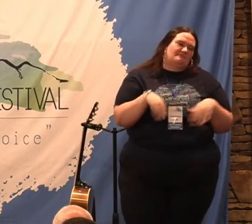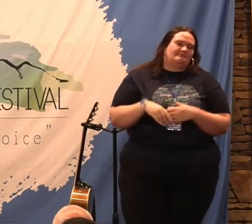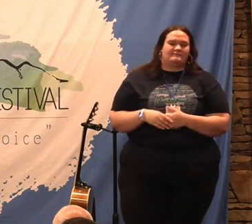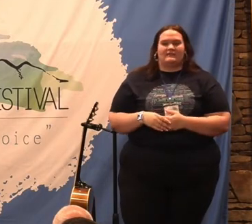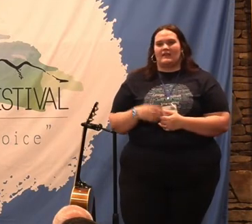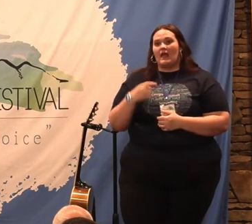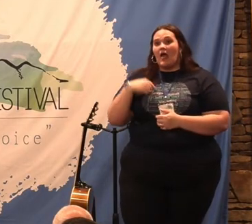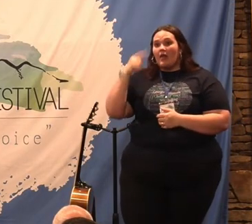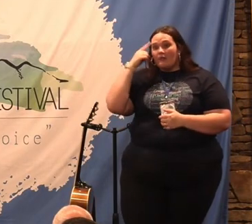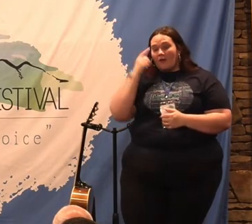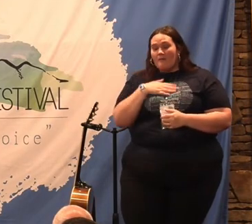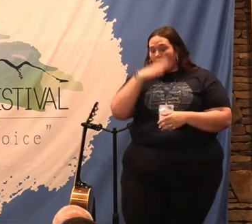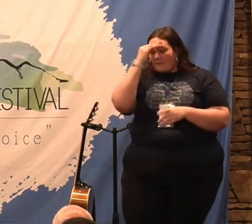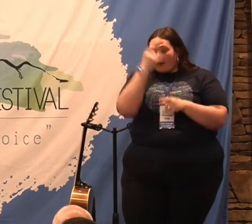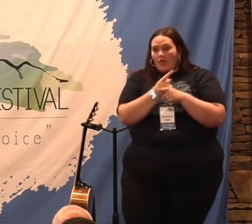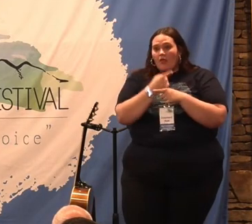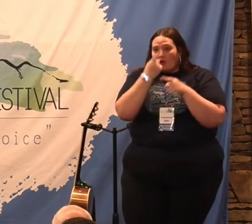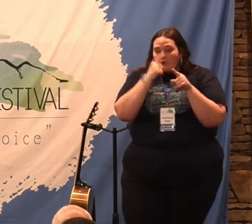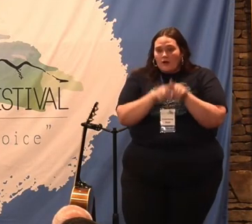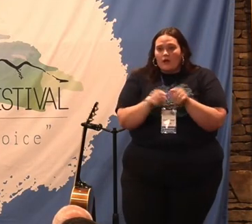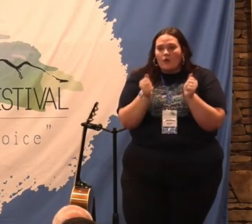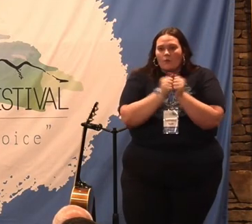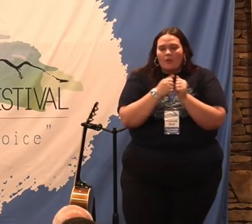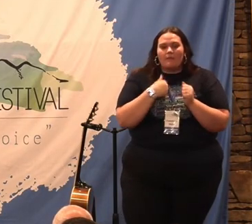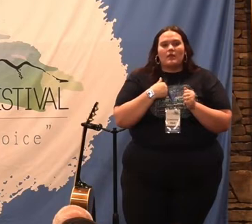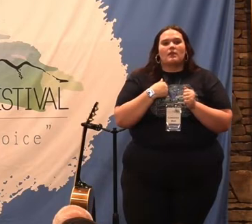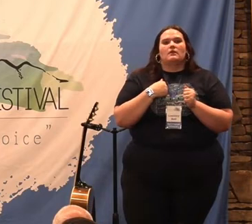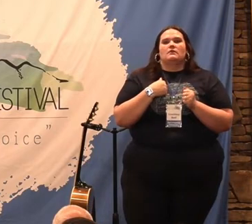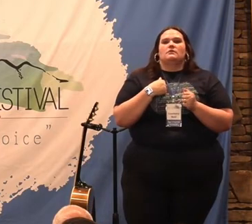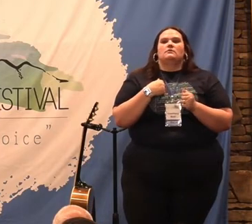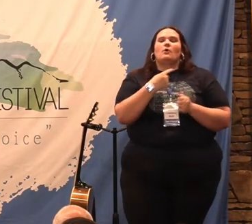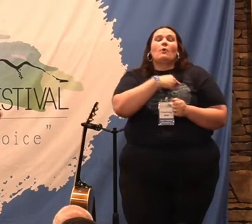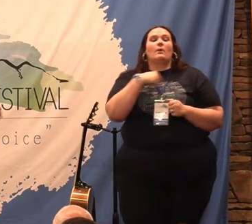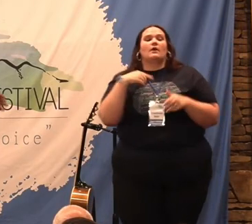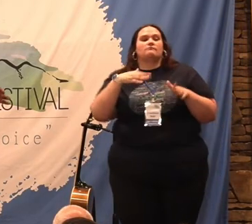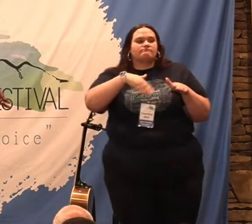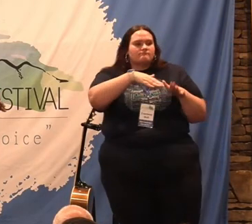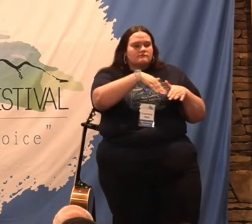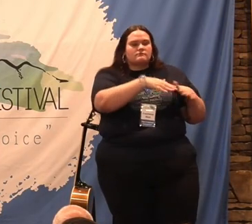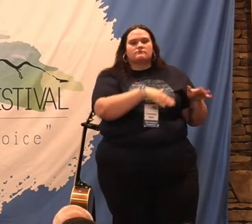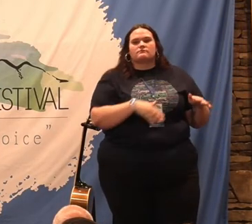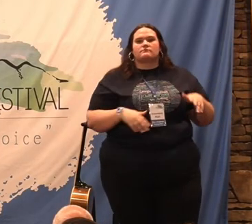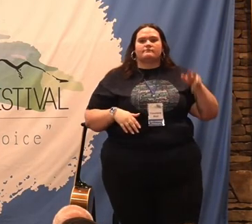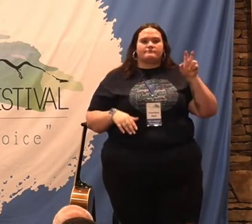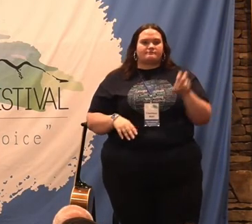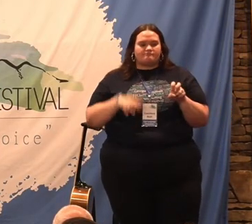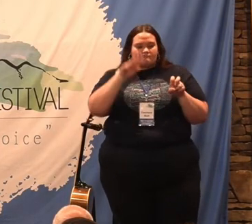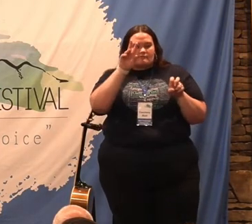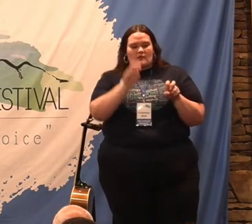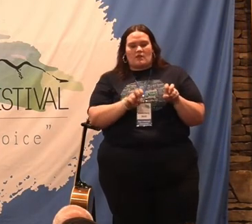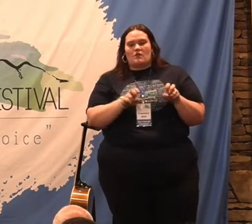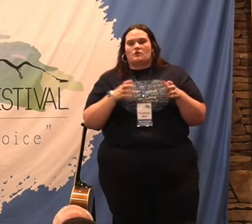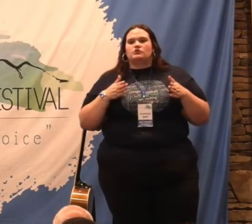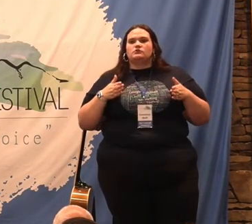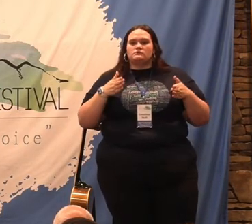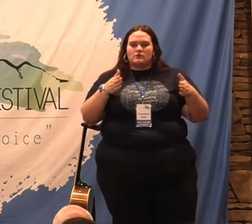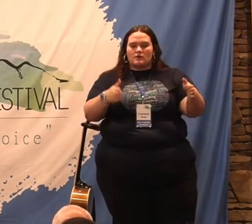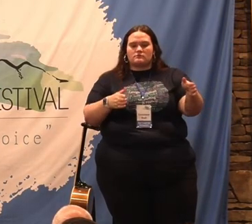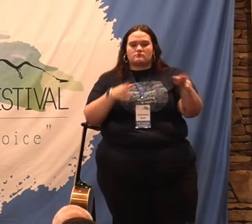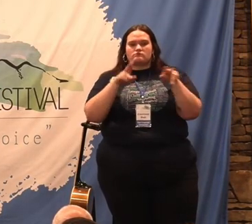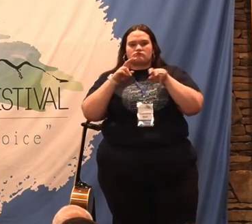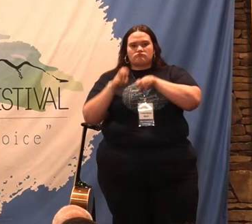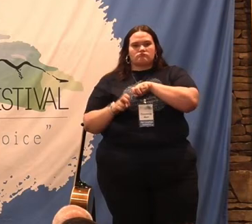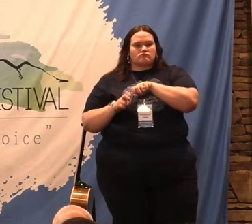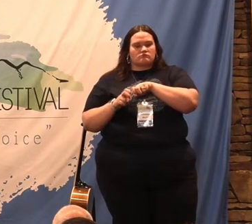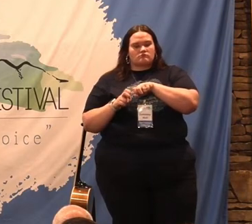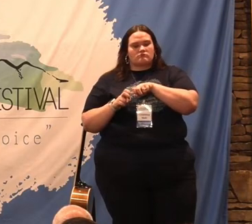thought my brother had agreed with me. As we walked across the street, we sit on the curb on the other side of the street. We stood there, we